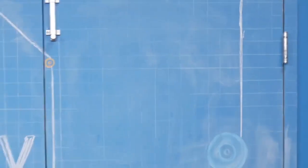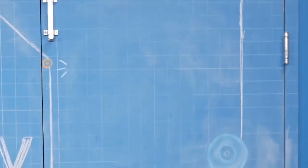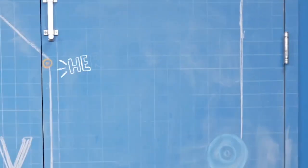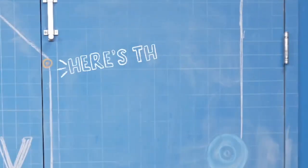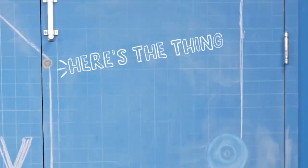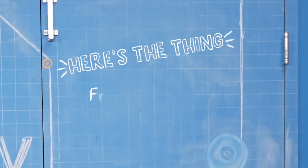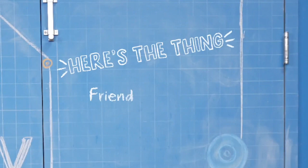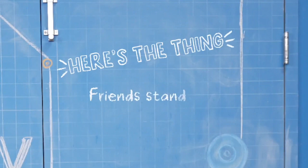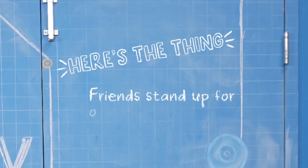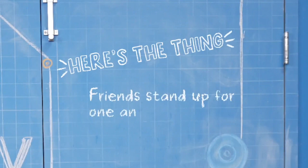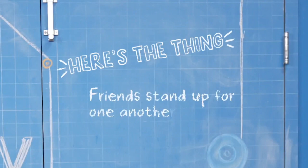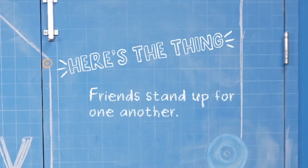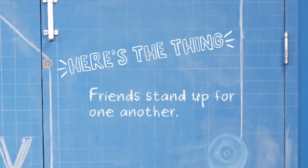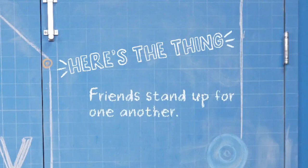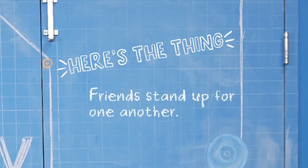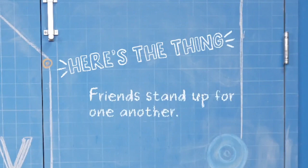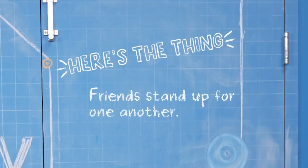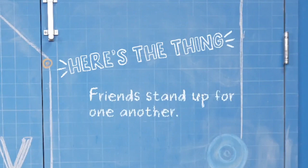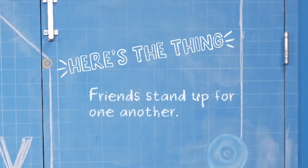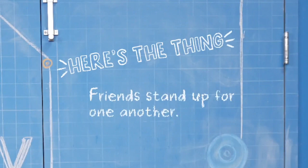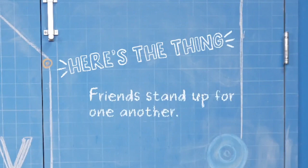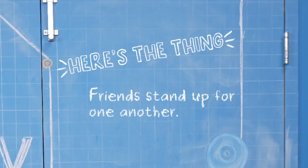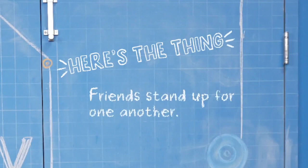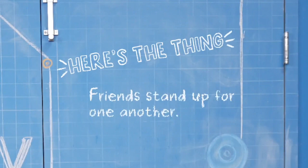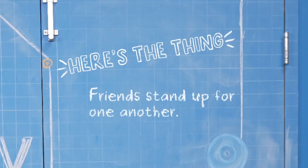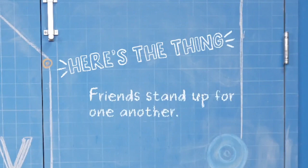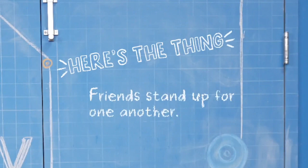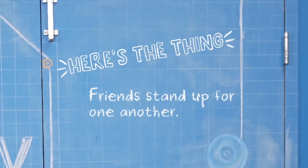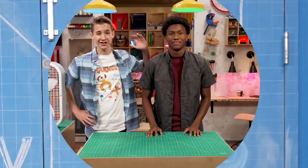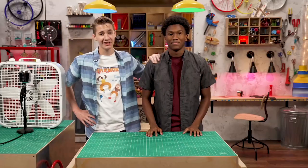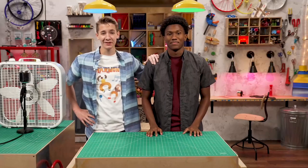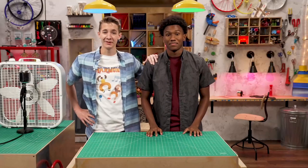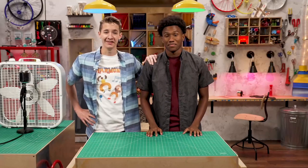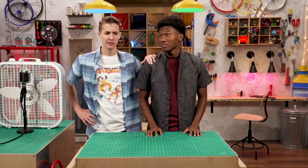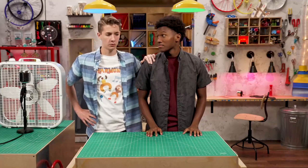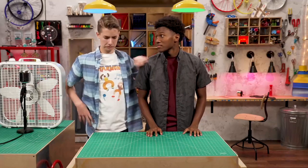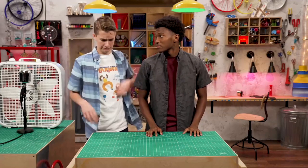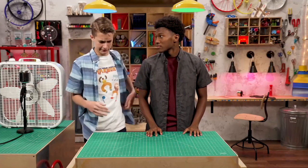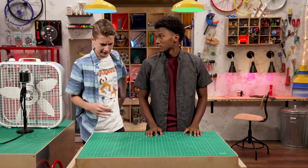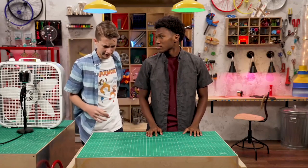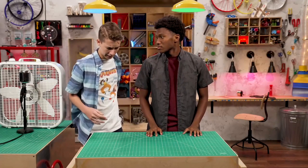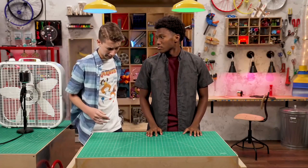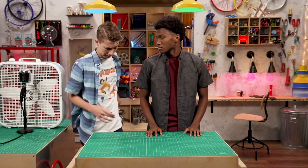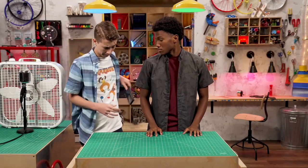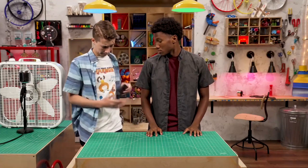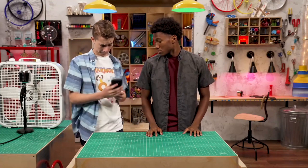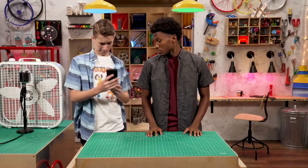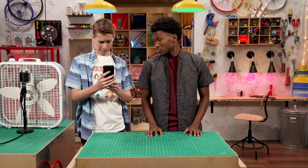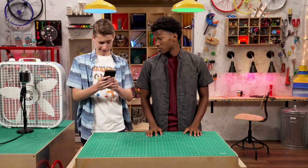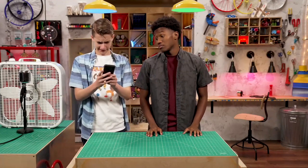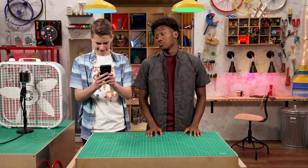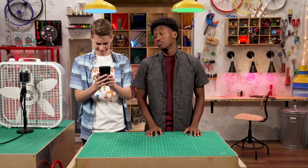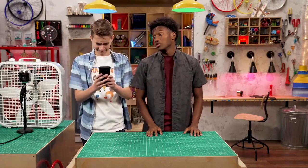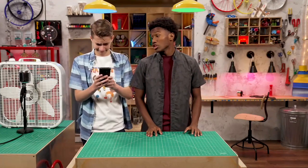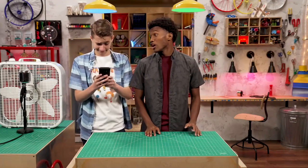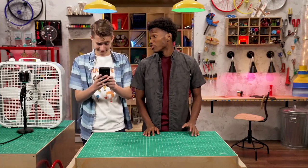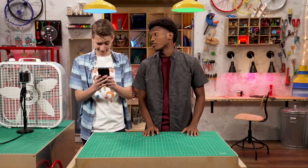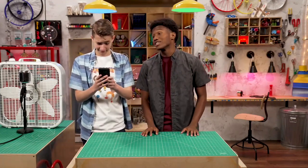and a choice of how to use it. When you choose to use your voice to stand up for someone, who knows how you change the world? I think you've